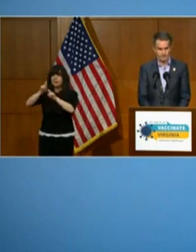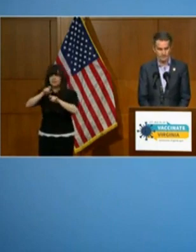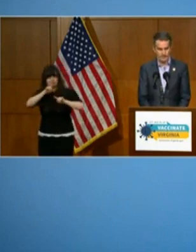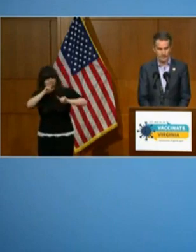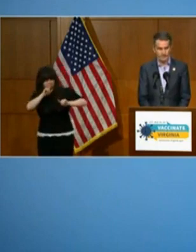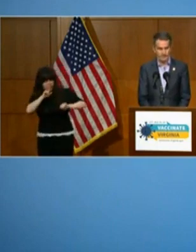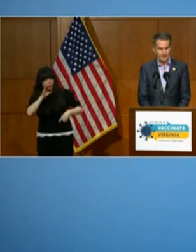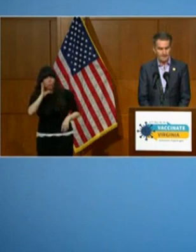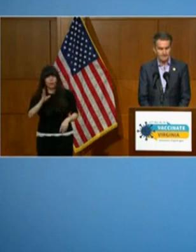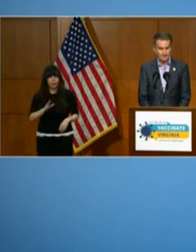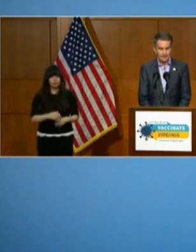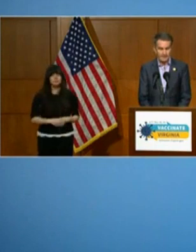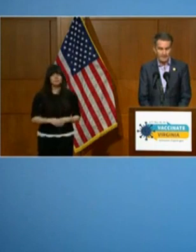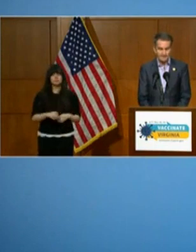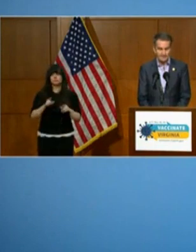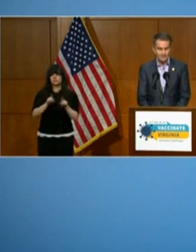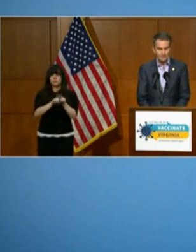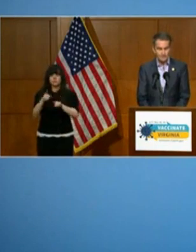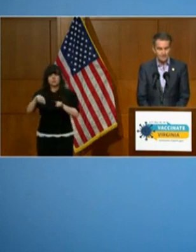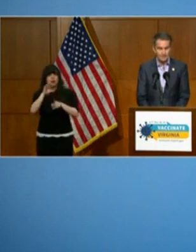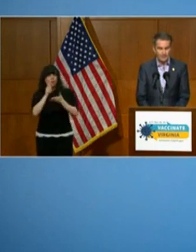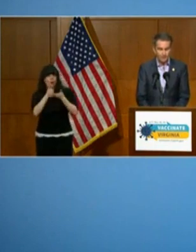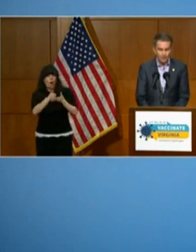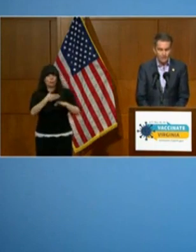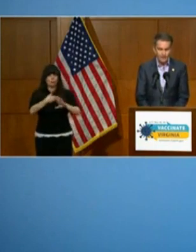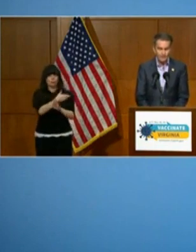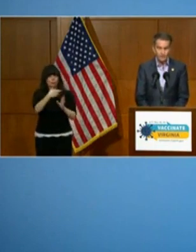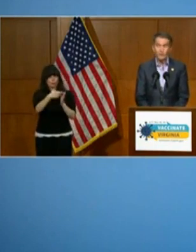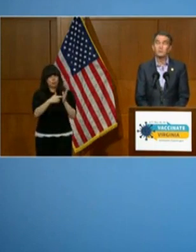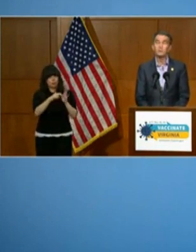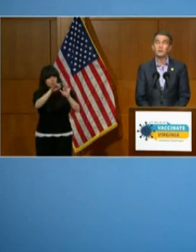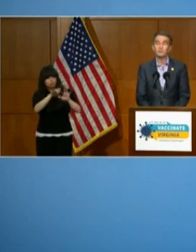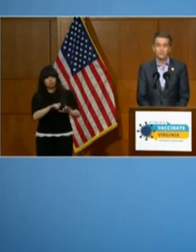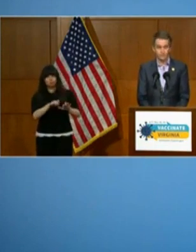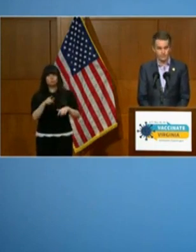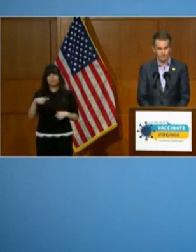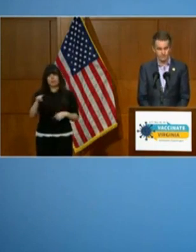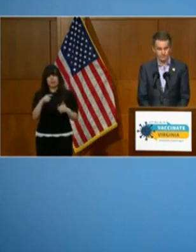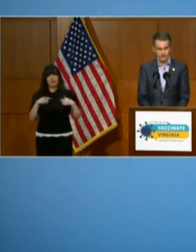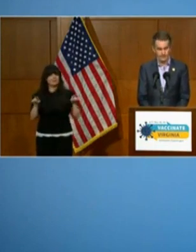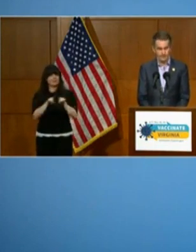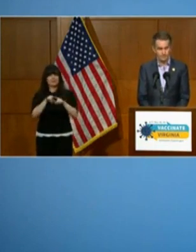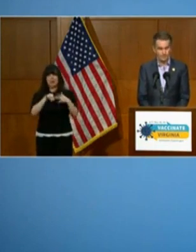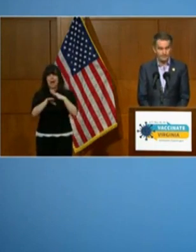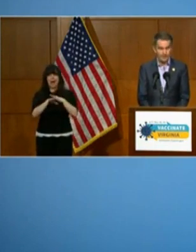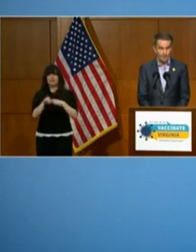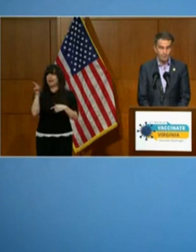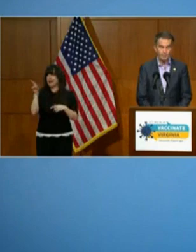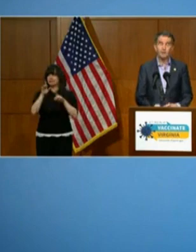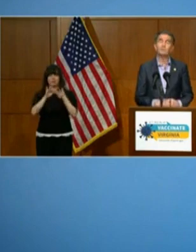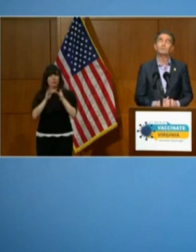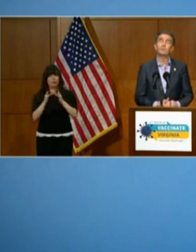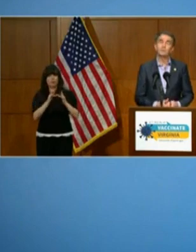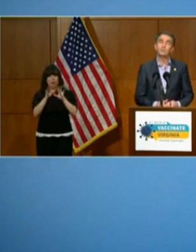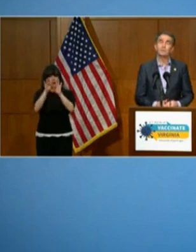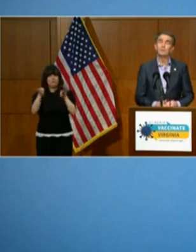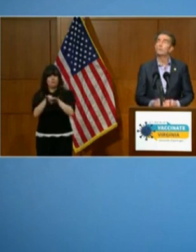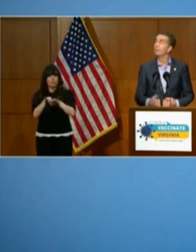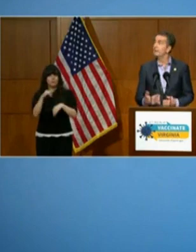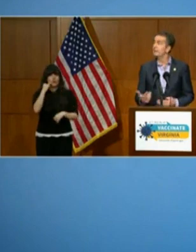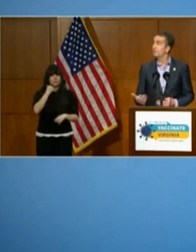pre-registered. They have the same access to online pre-registration forms. So if that works better for